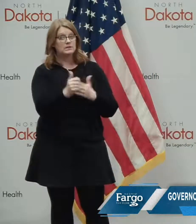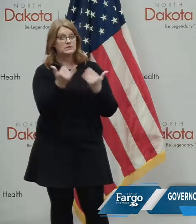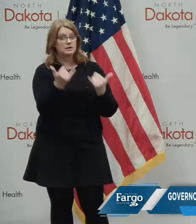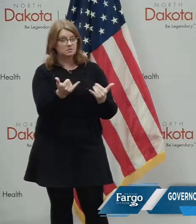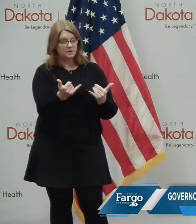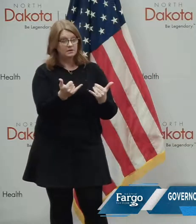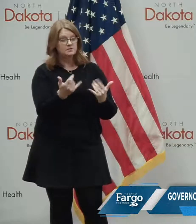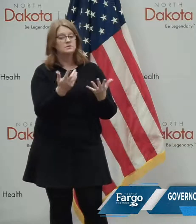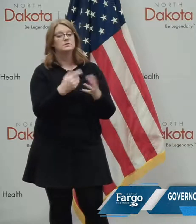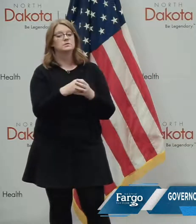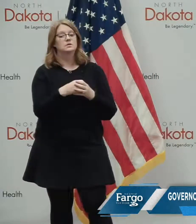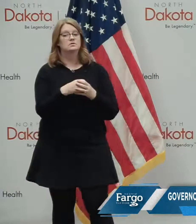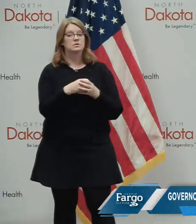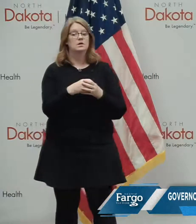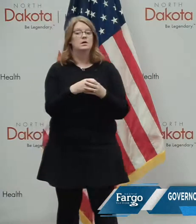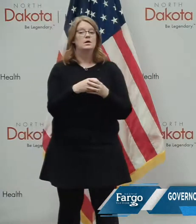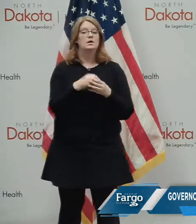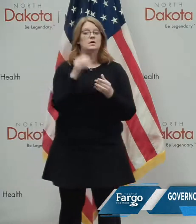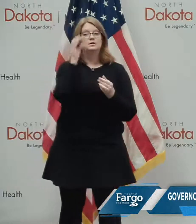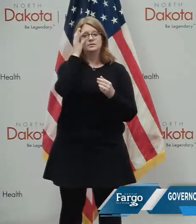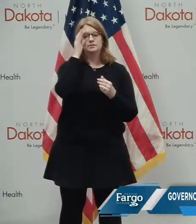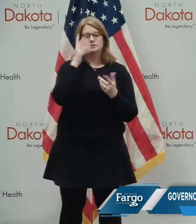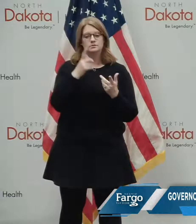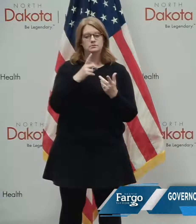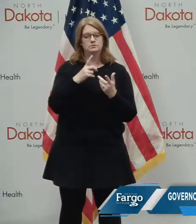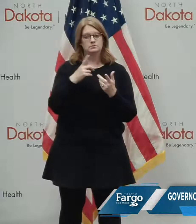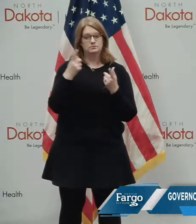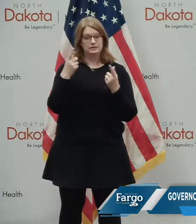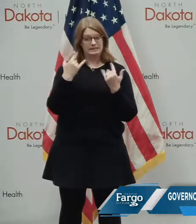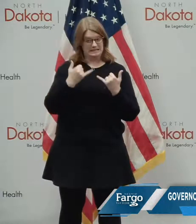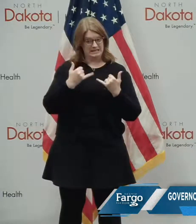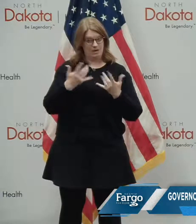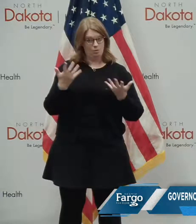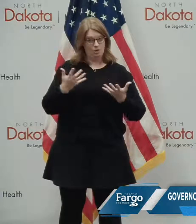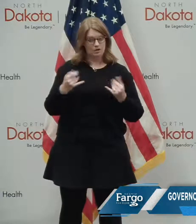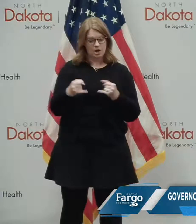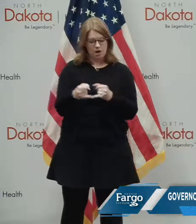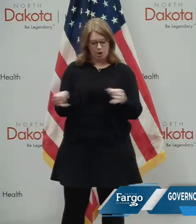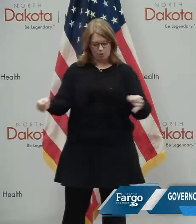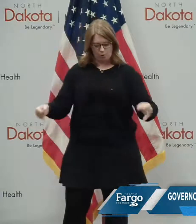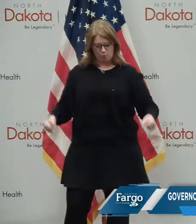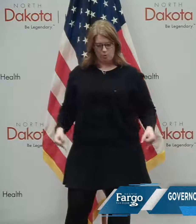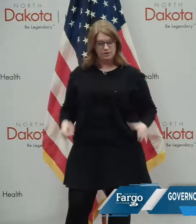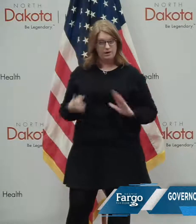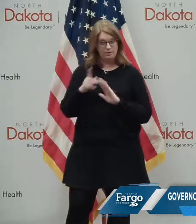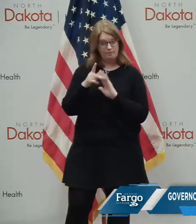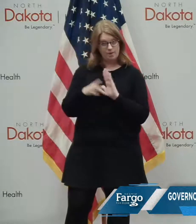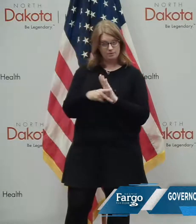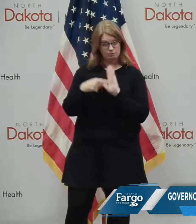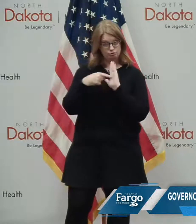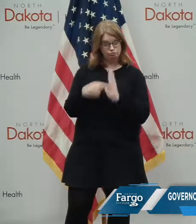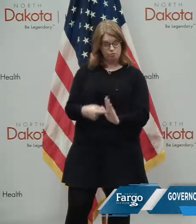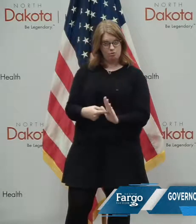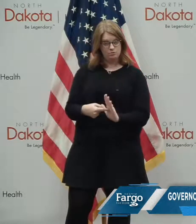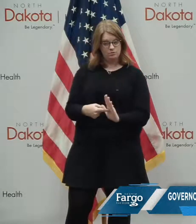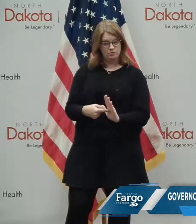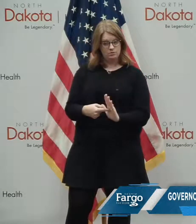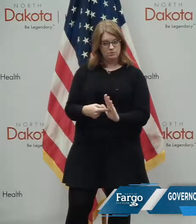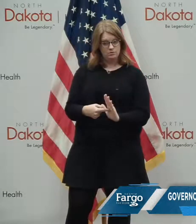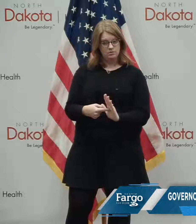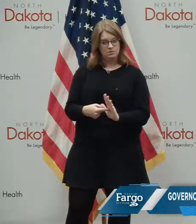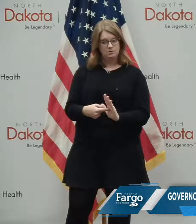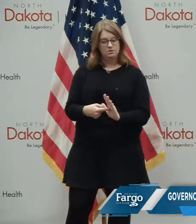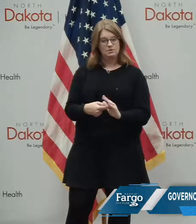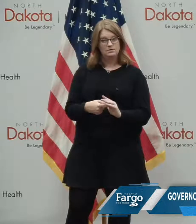conversations, and the result is that our quarantine policy will reflect that in a